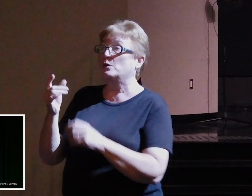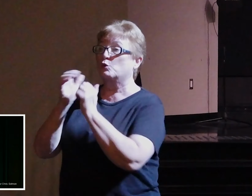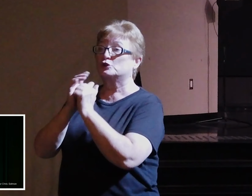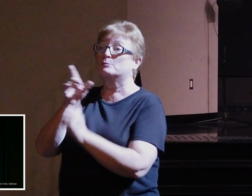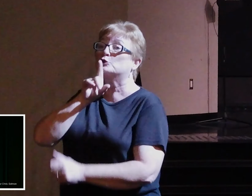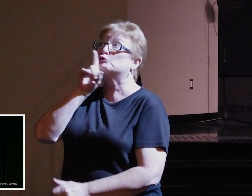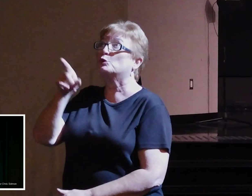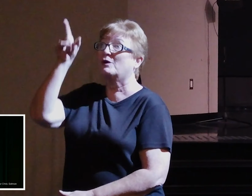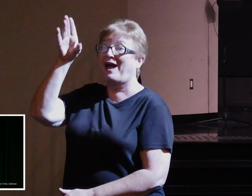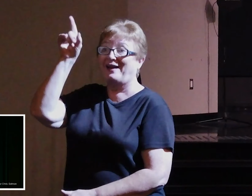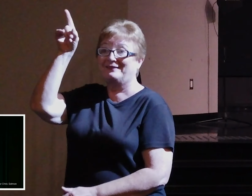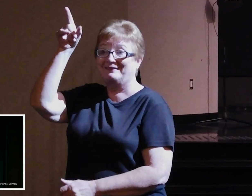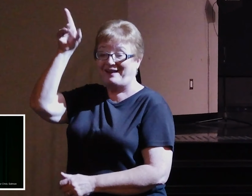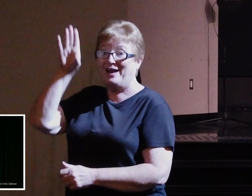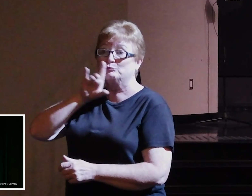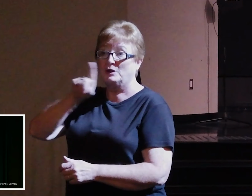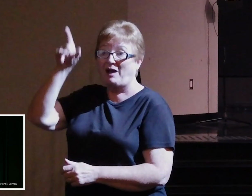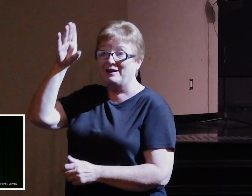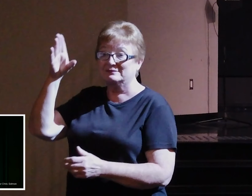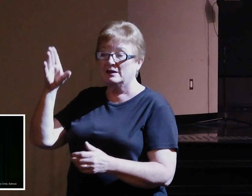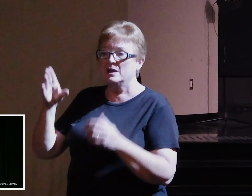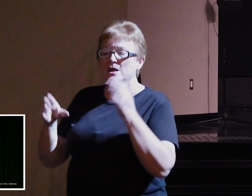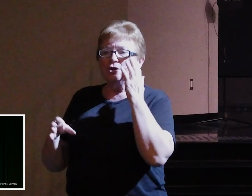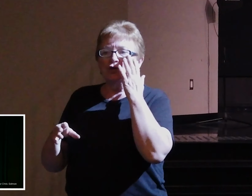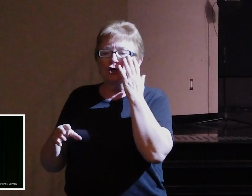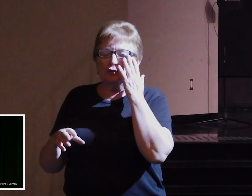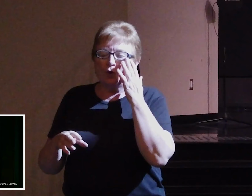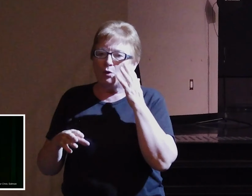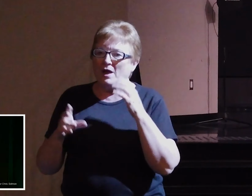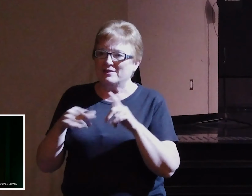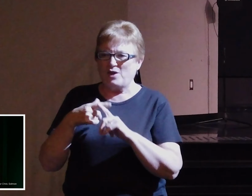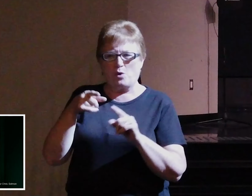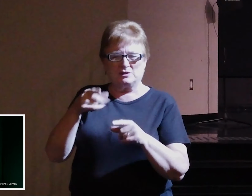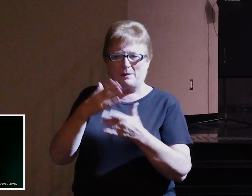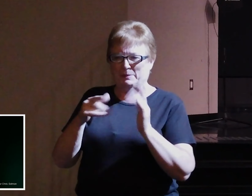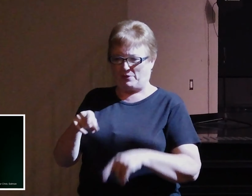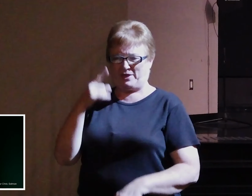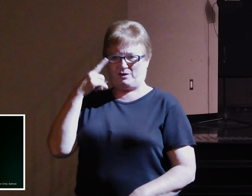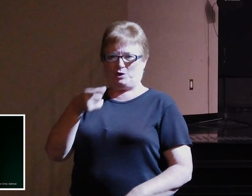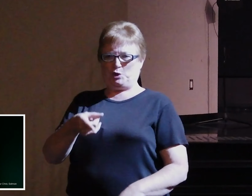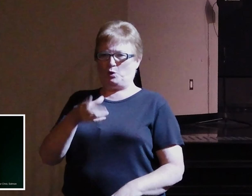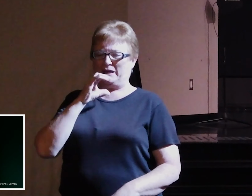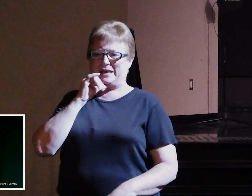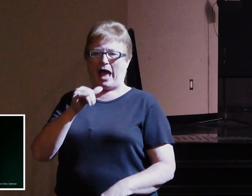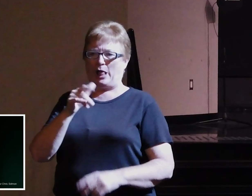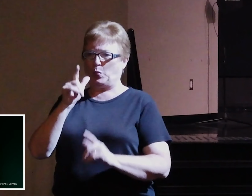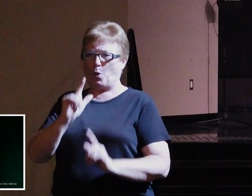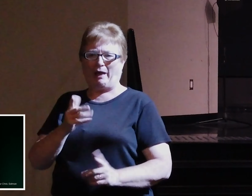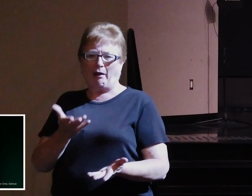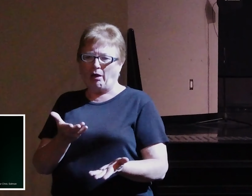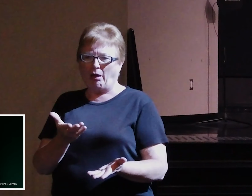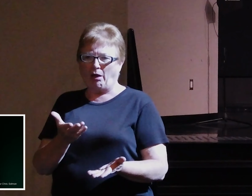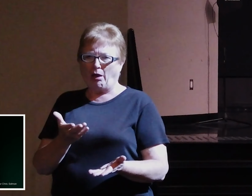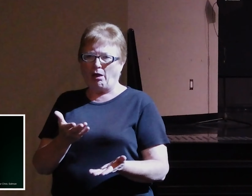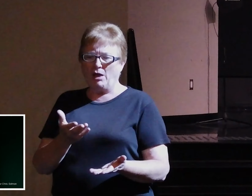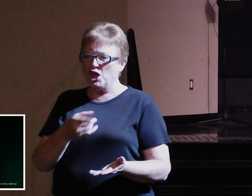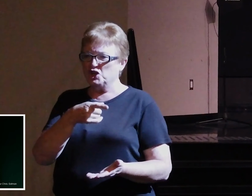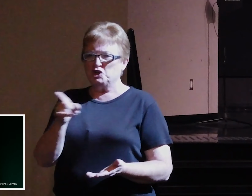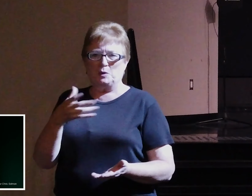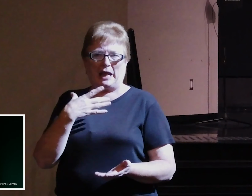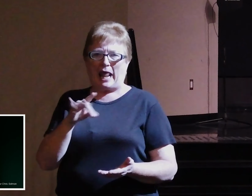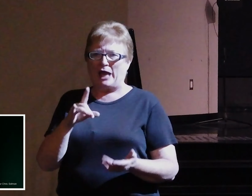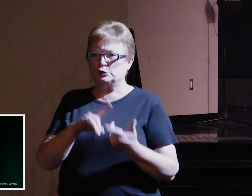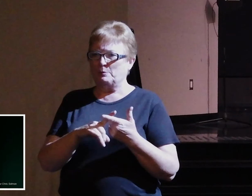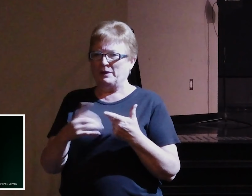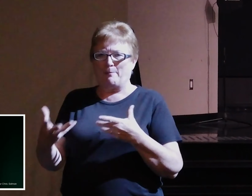God. They were viewed not only that way, but as disloyal because they didn't like to